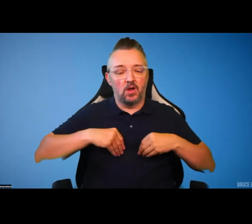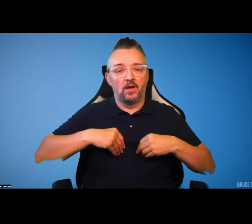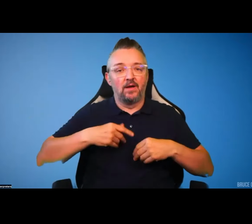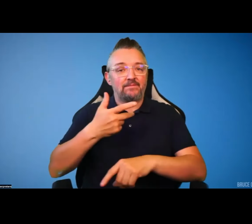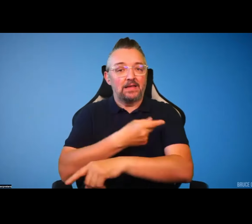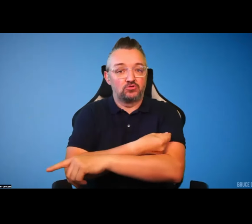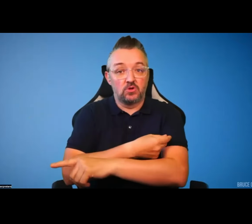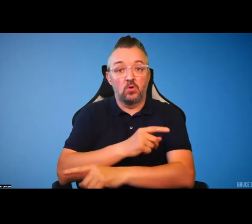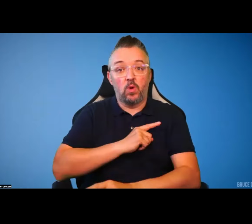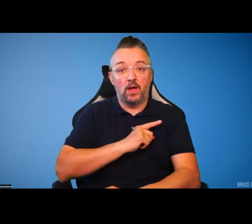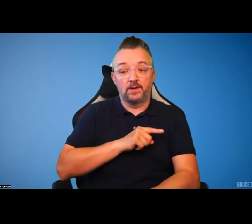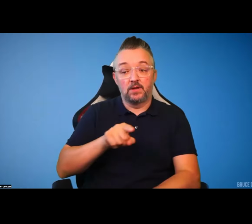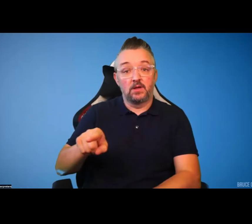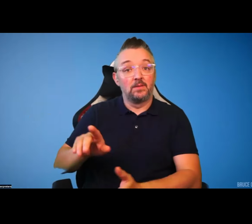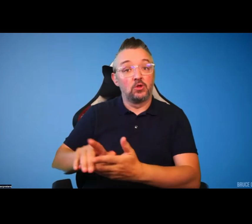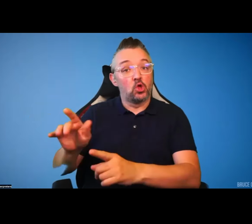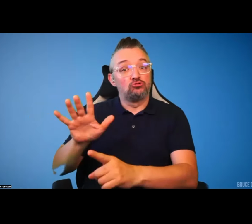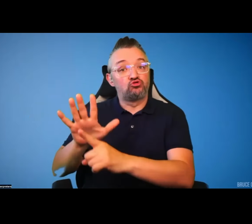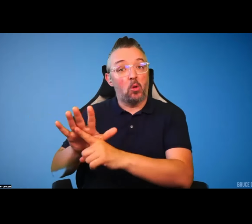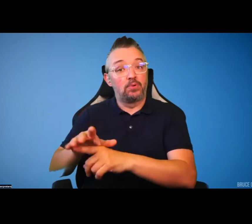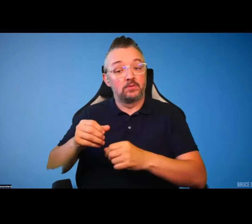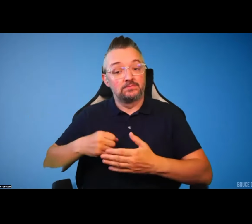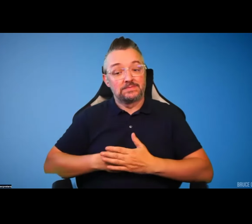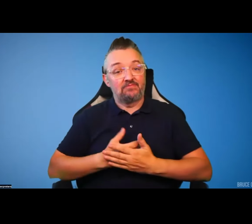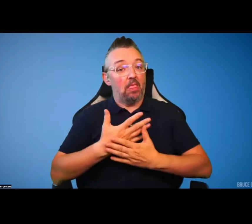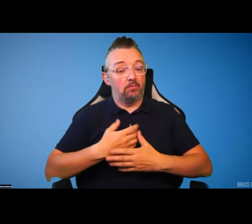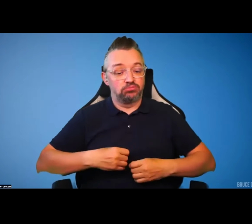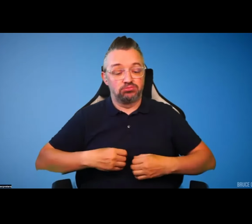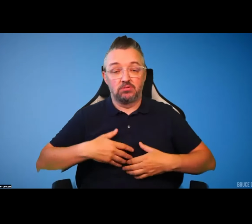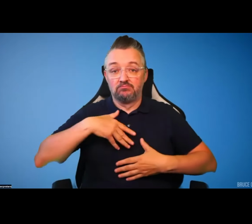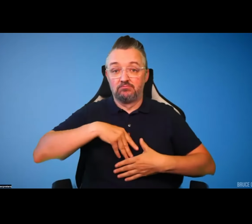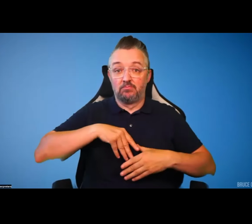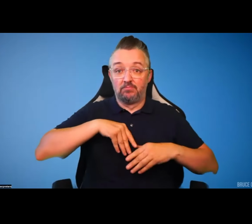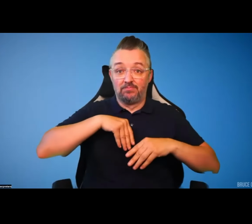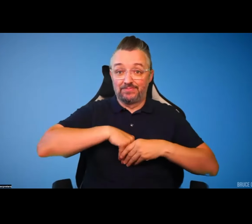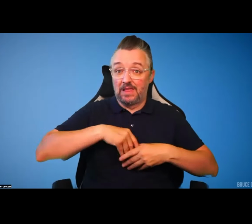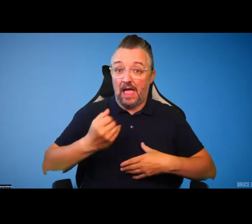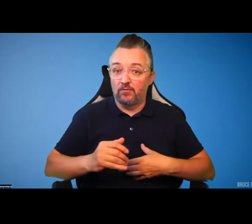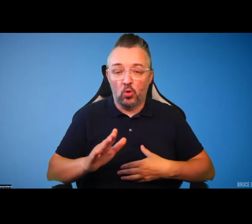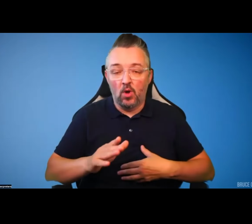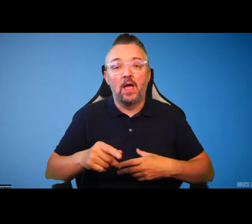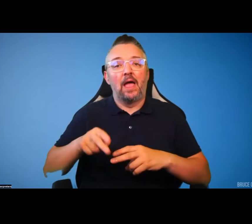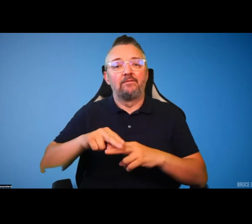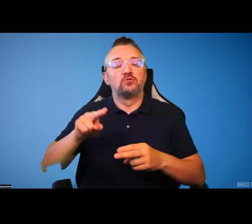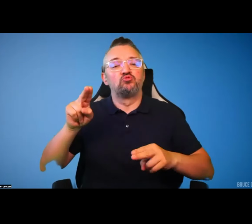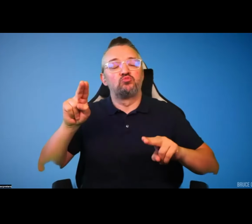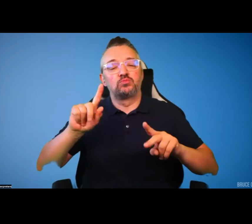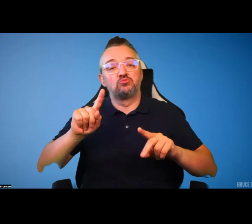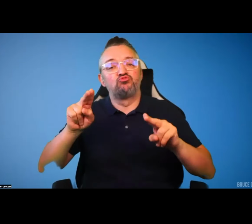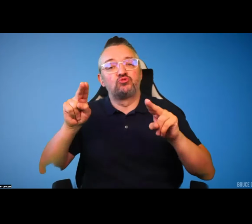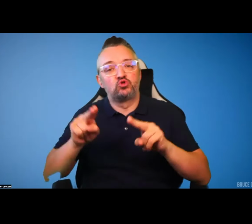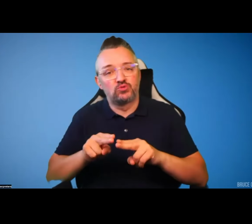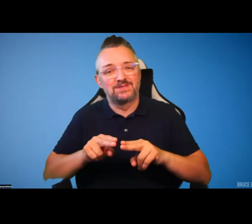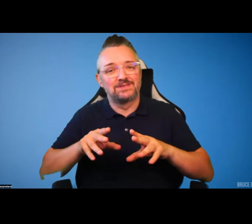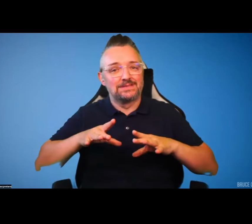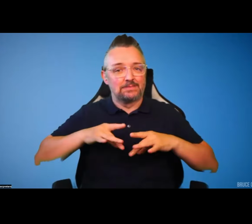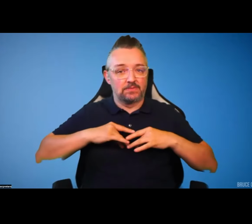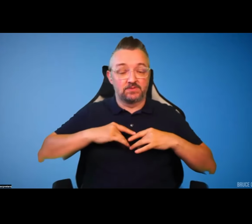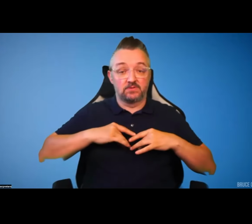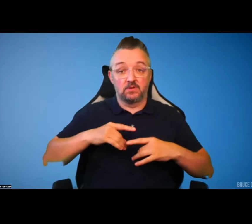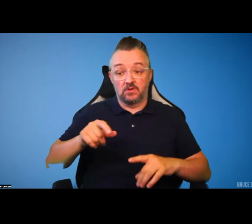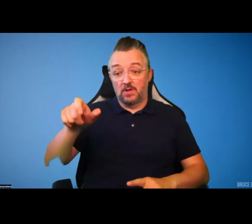you developing the infection at all, but to minimize any symptoms if you did develop an infection as a contact. If a contact